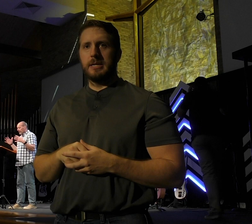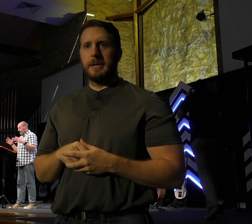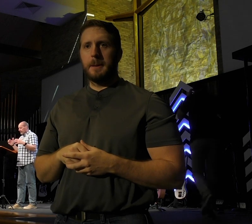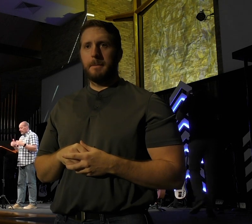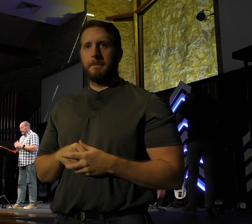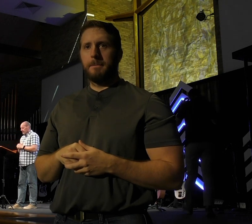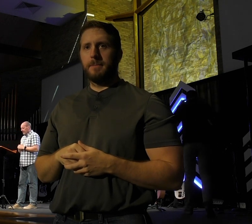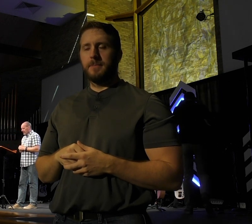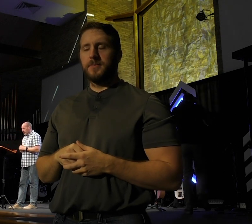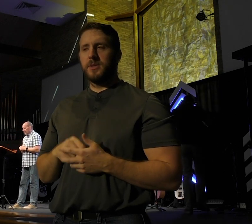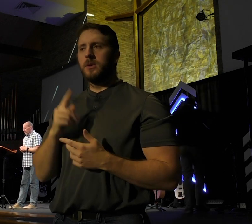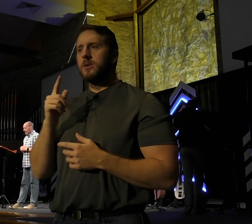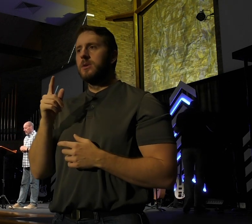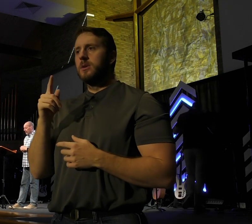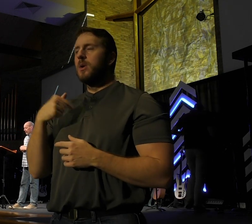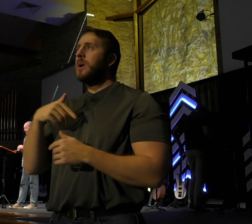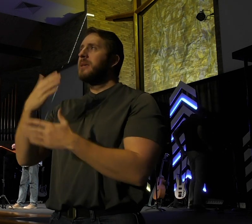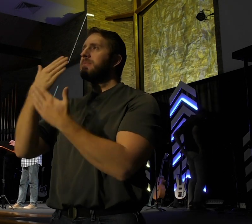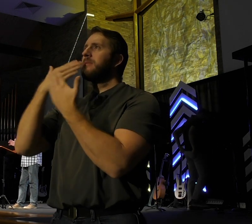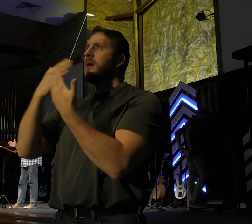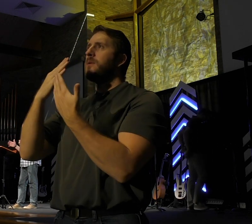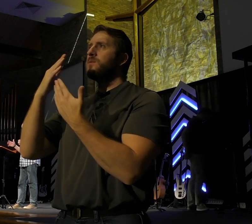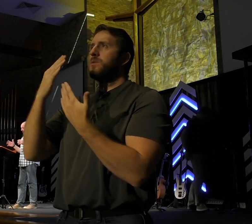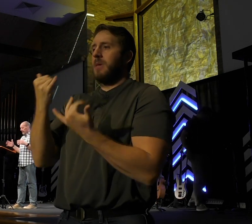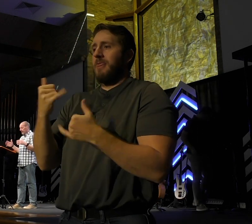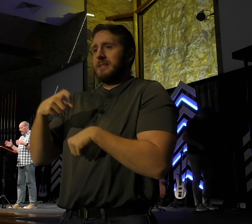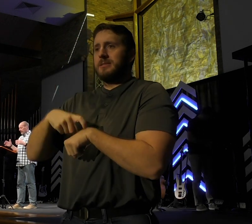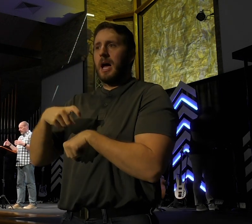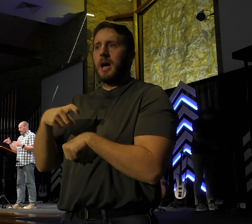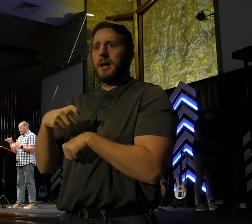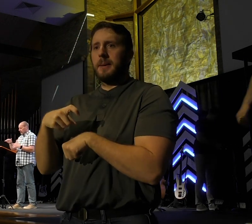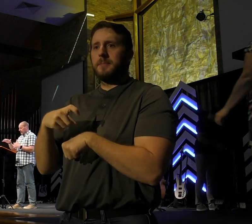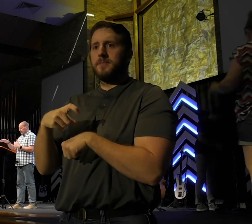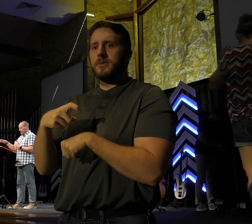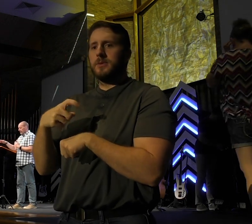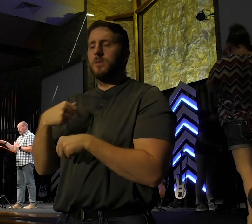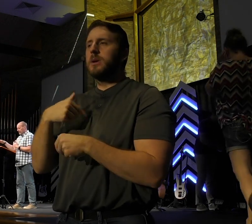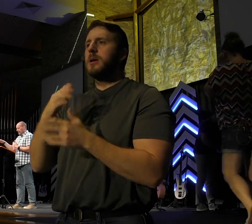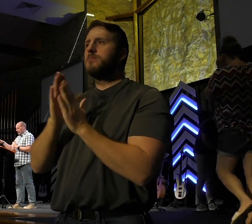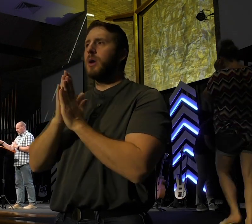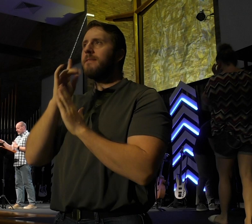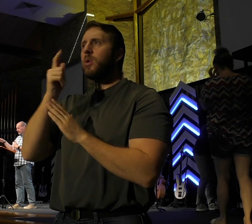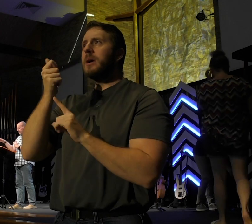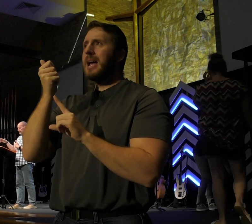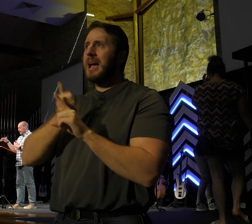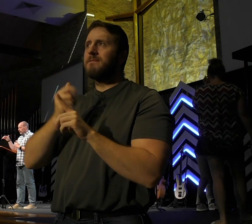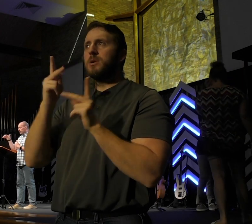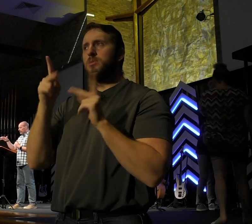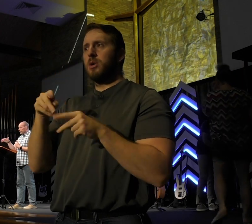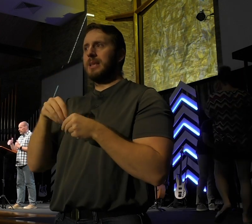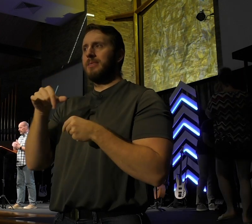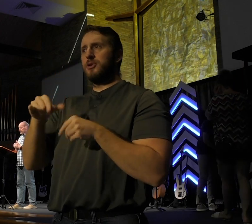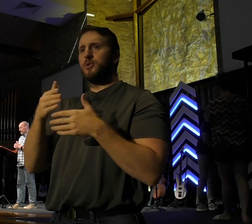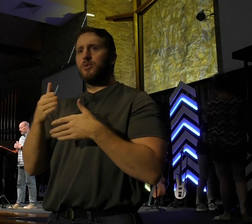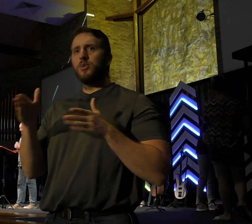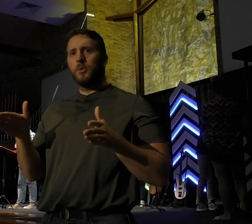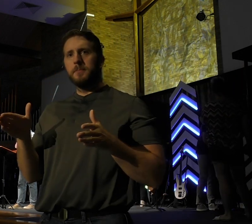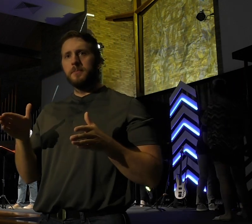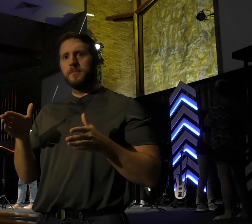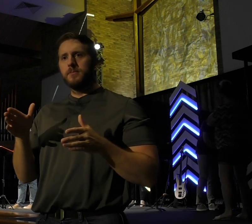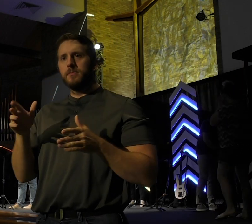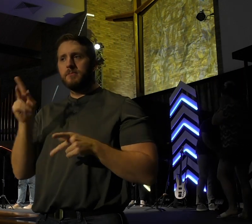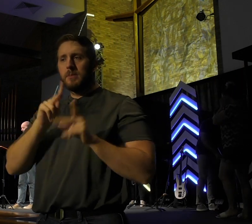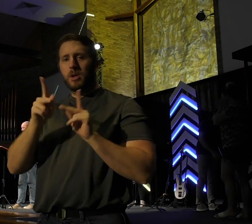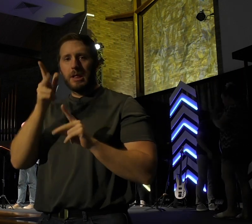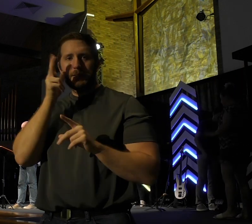And Lord God, I just thank you for this time. And I just pray for each and every person in this room and those who are listening